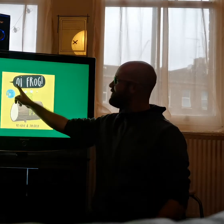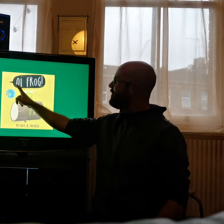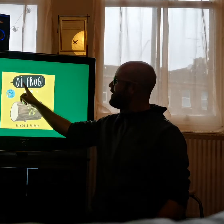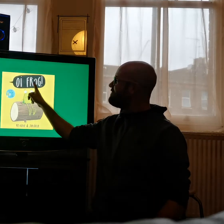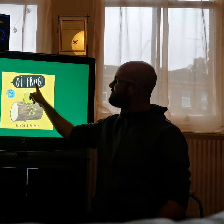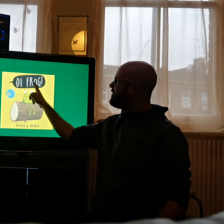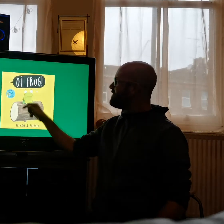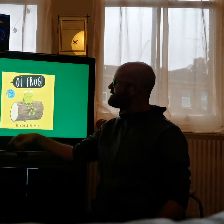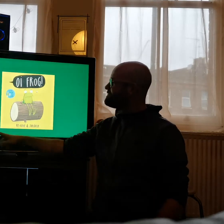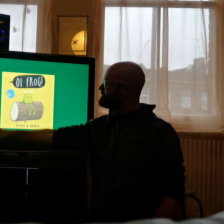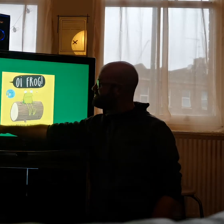Oi, Frog!